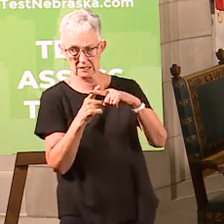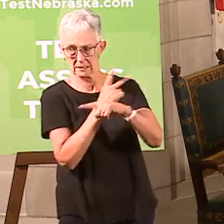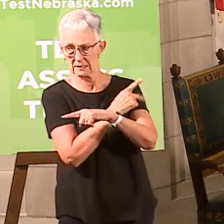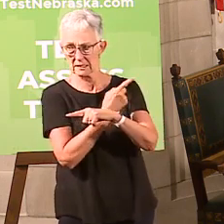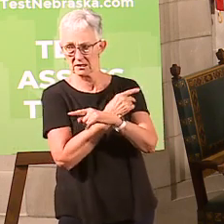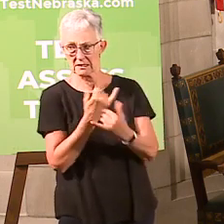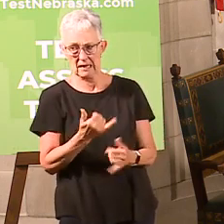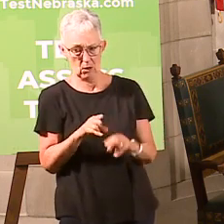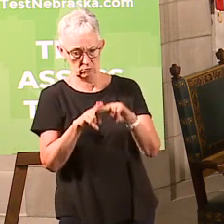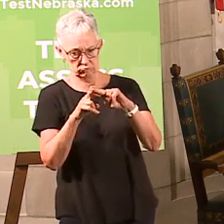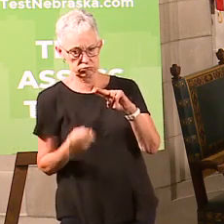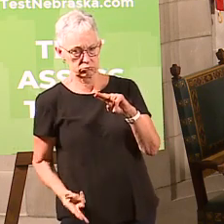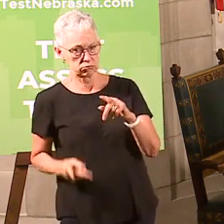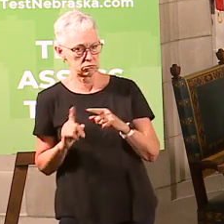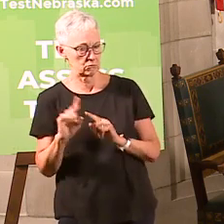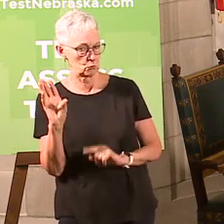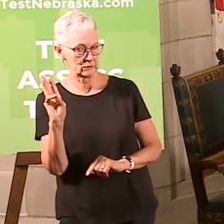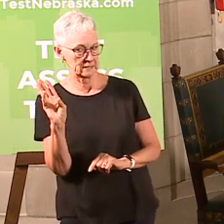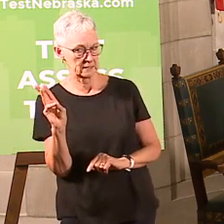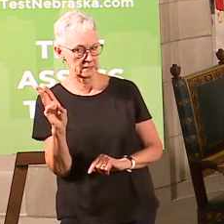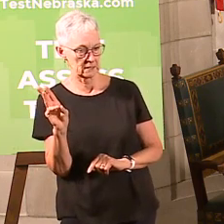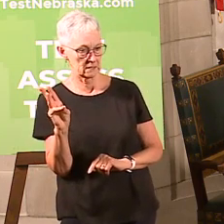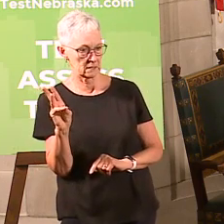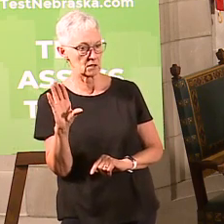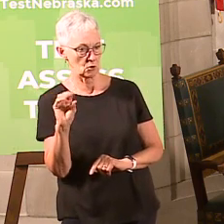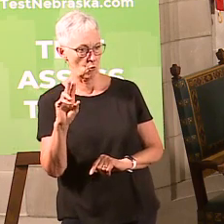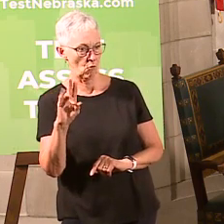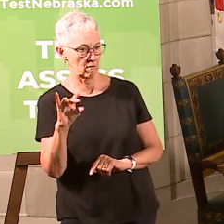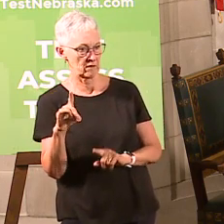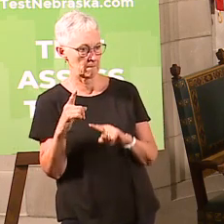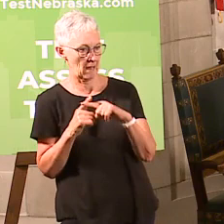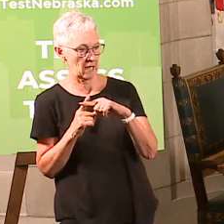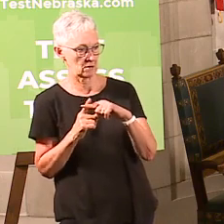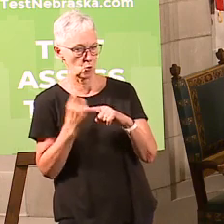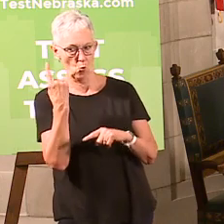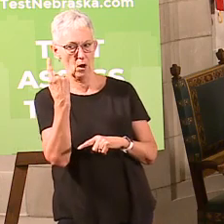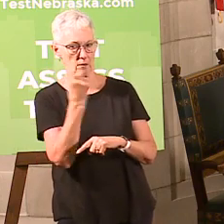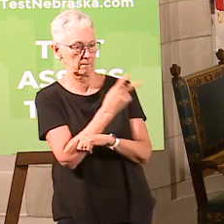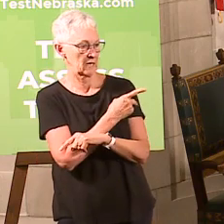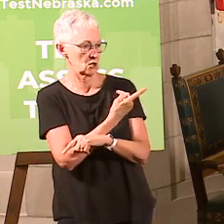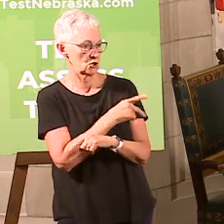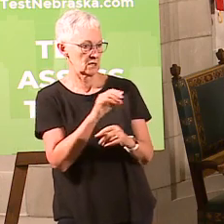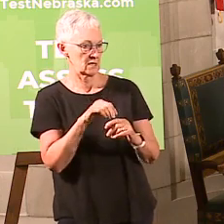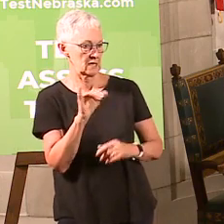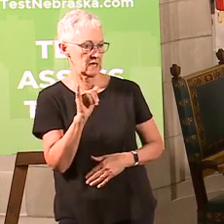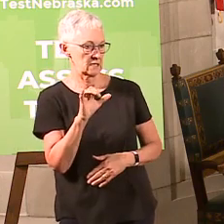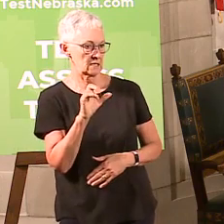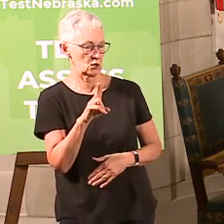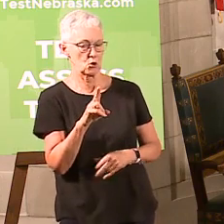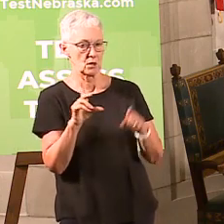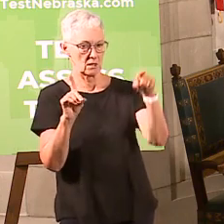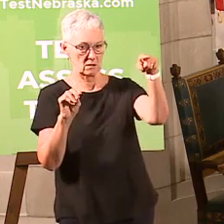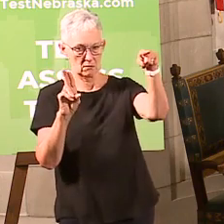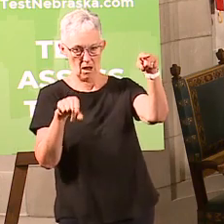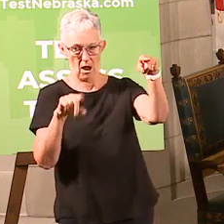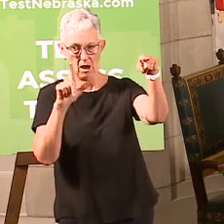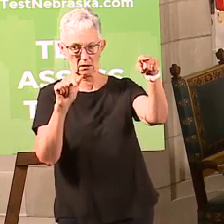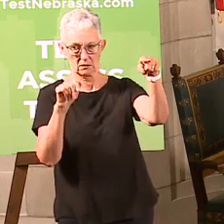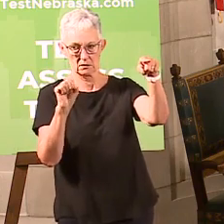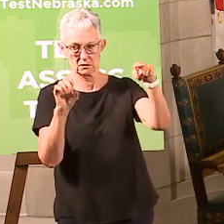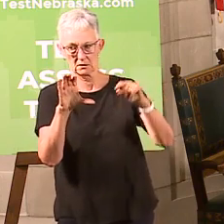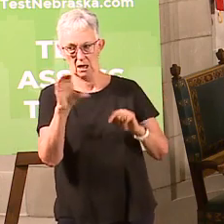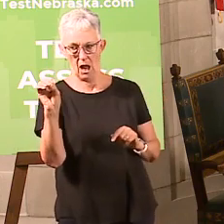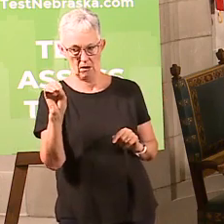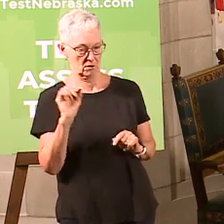6 COVID-positive patients with only 1 patient in the ICU. In Douglas County, that's where our